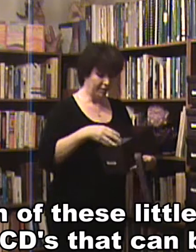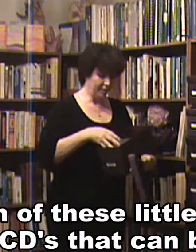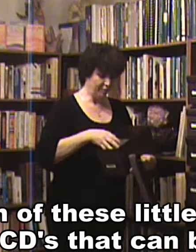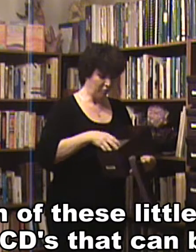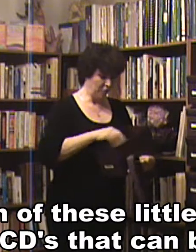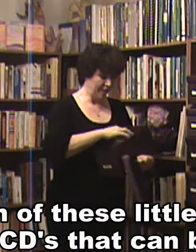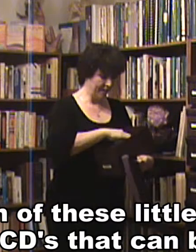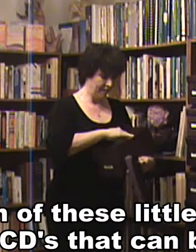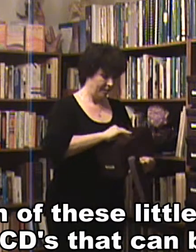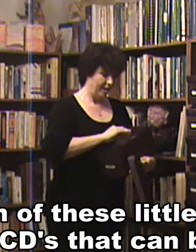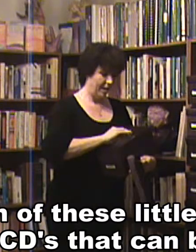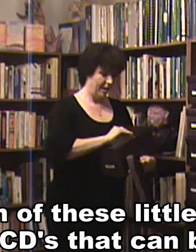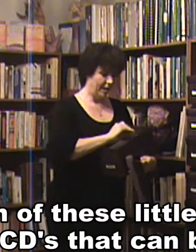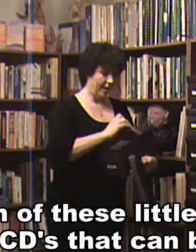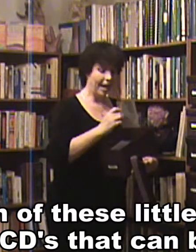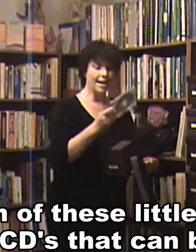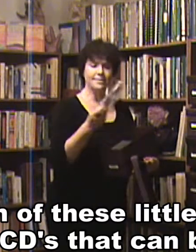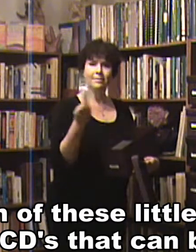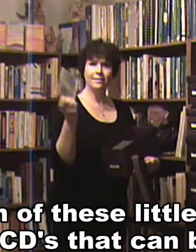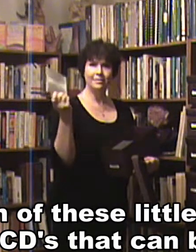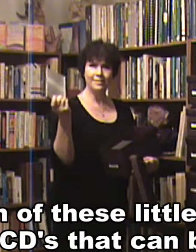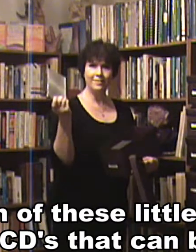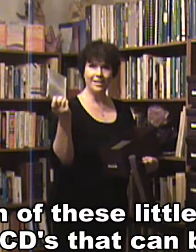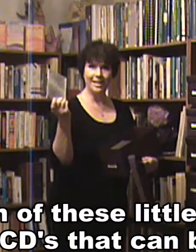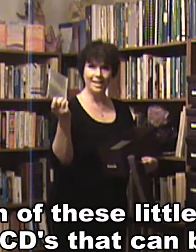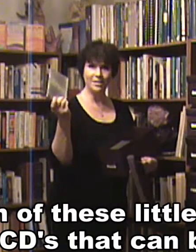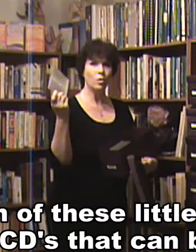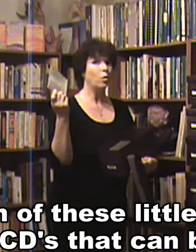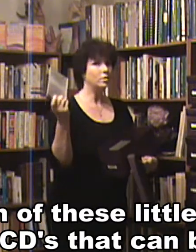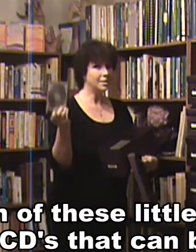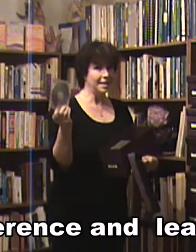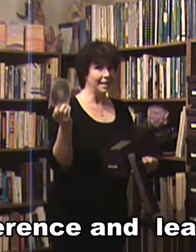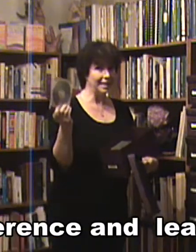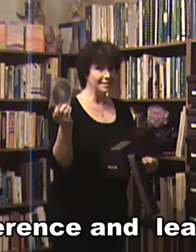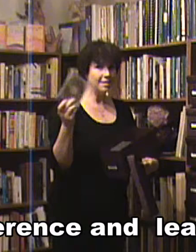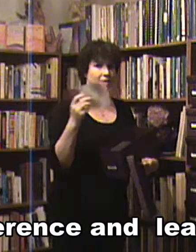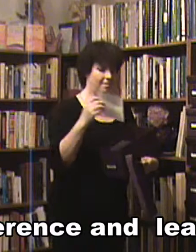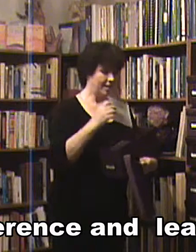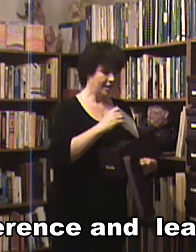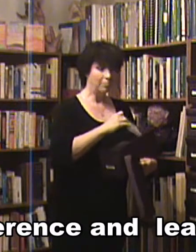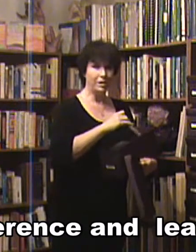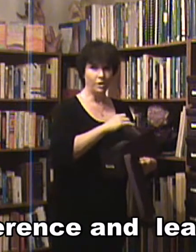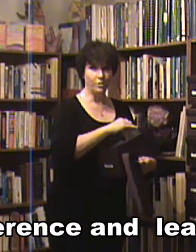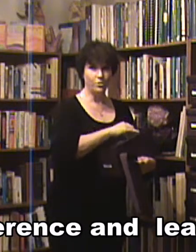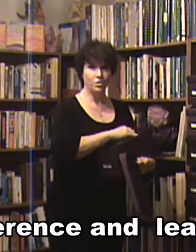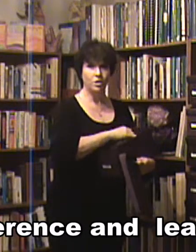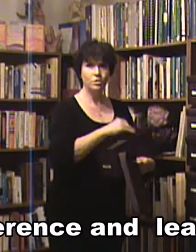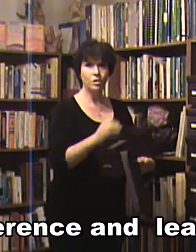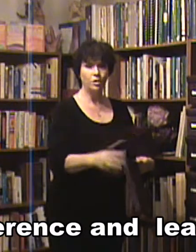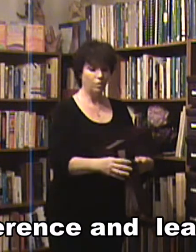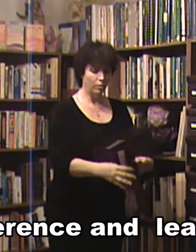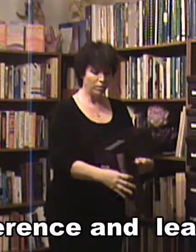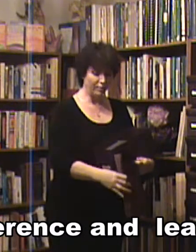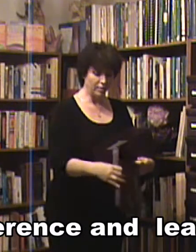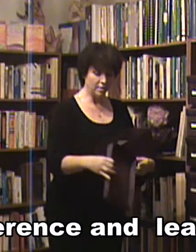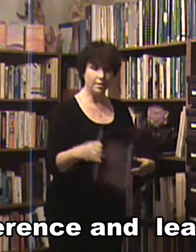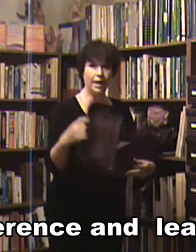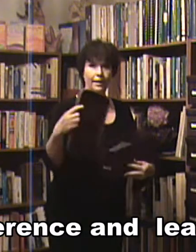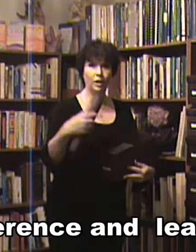completely full yet, has DVDs or CDs that can be used to reference and